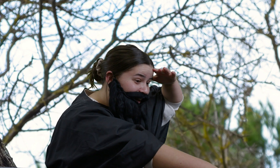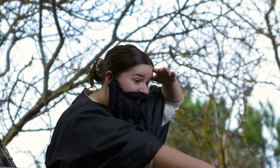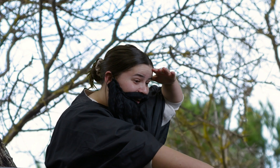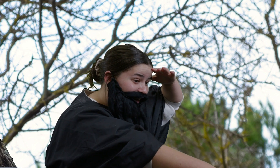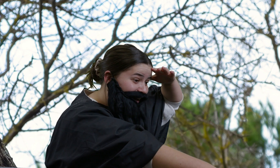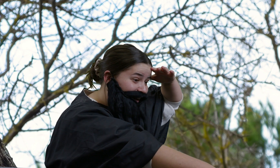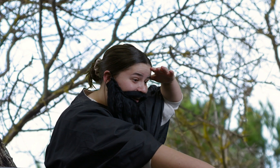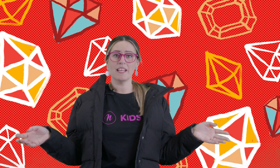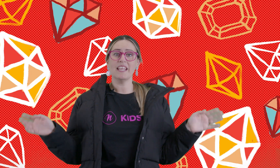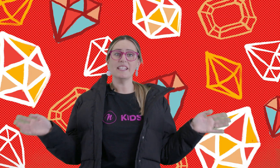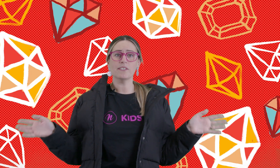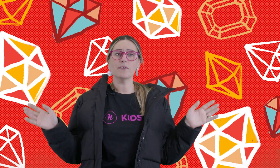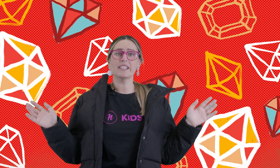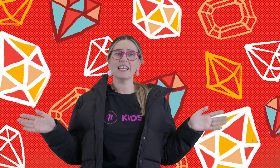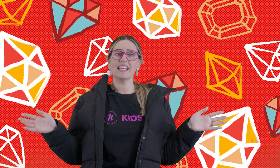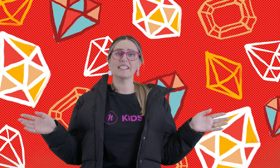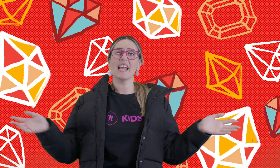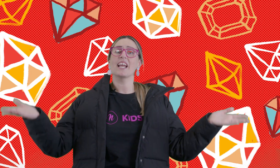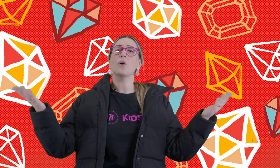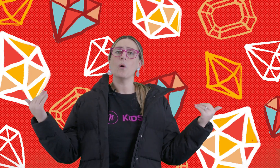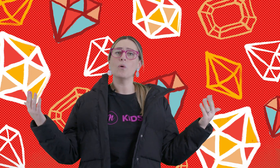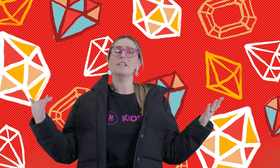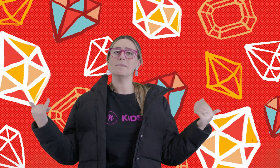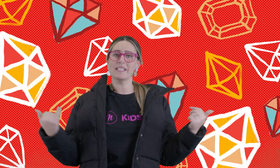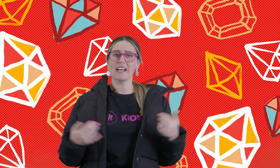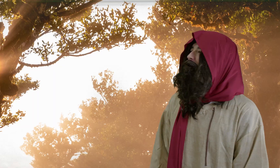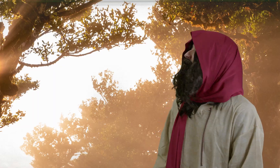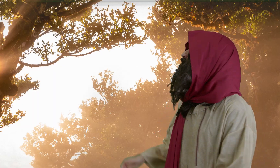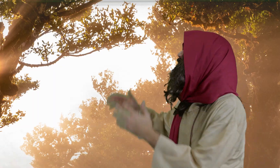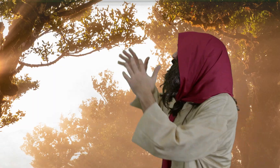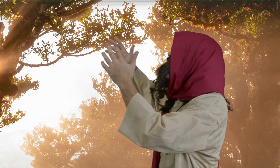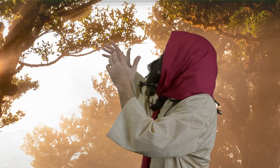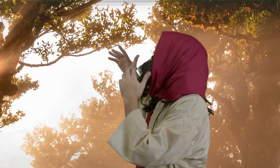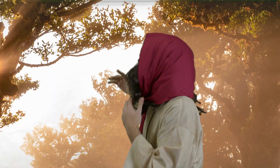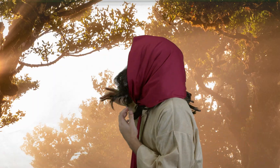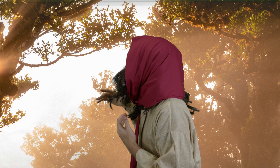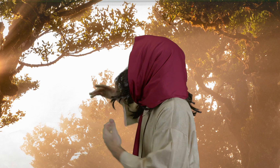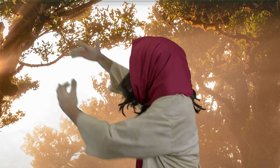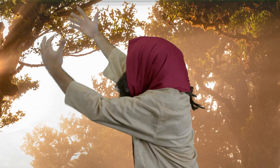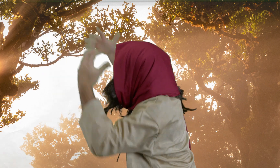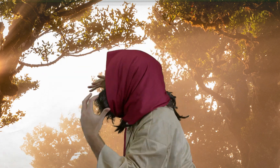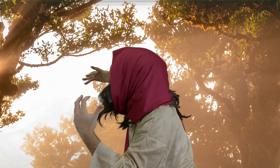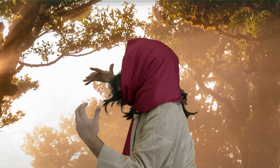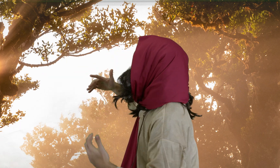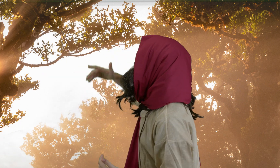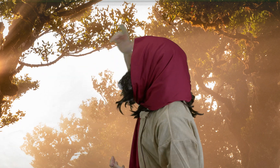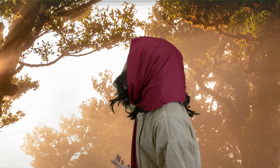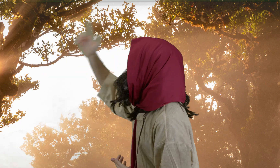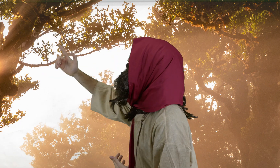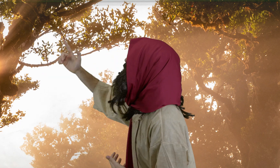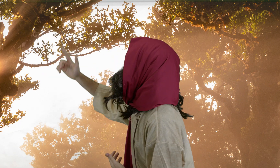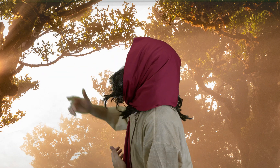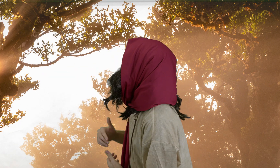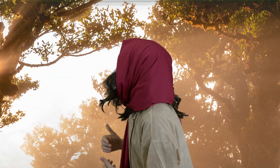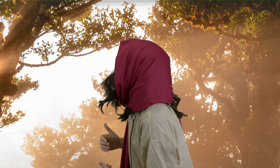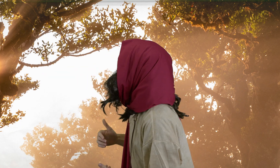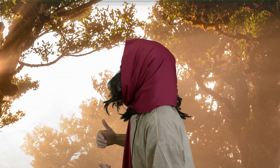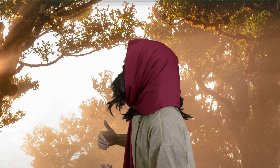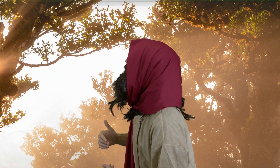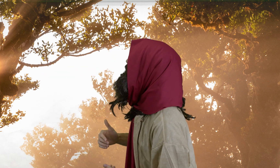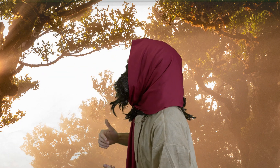When Jesus came, he saw Zacchaeus and called him down. Zacchaeus, Zacchaeus, come down. I want to have lunch with